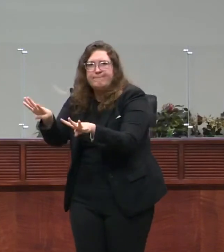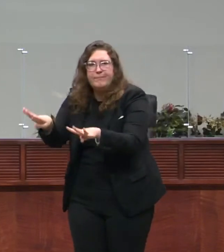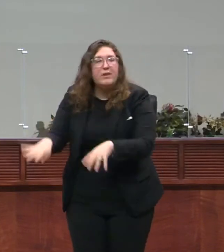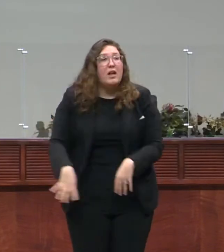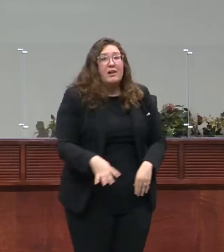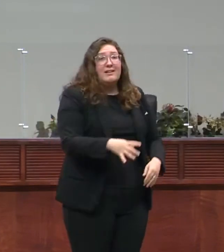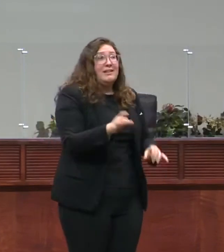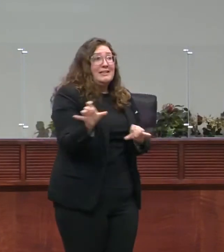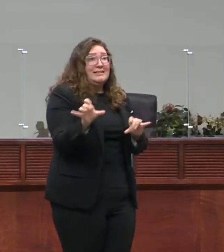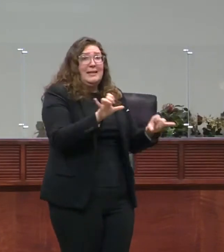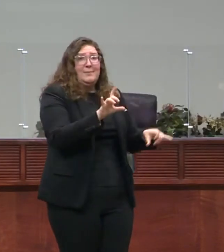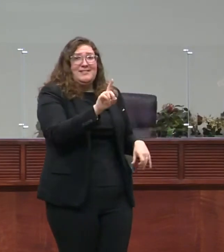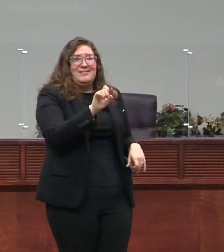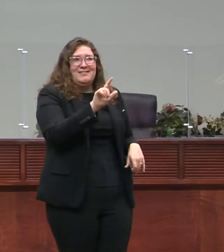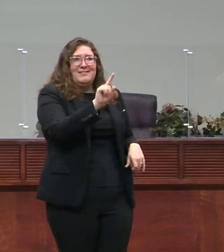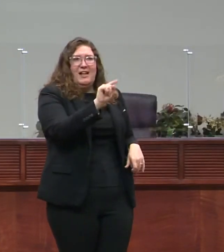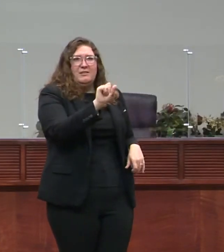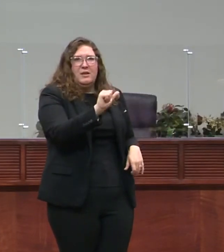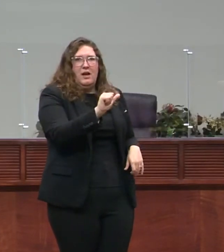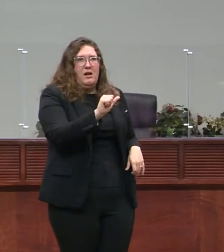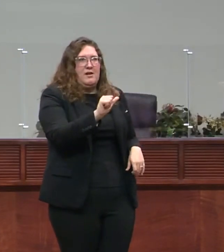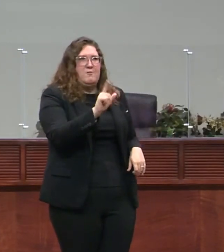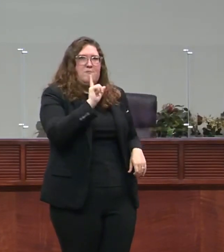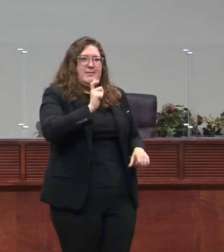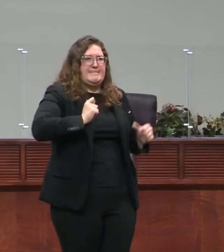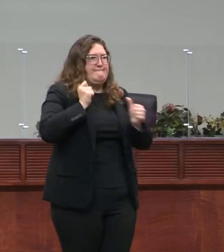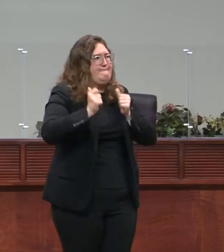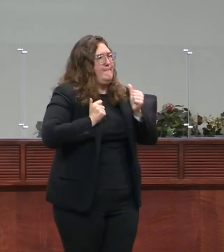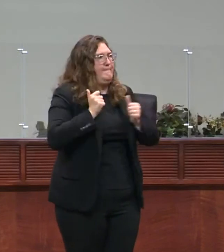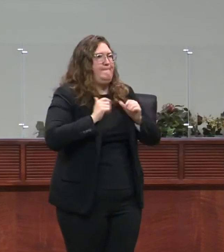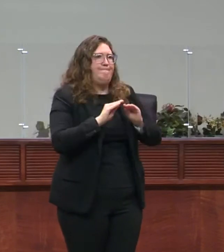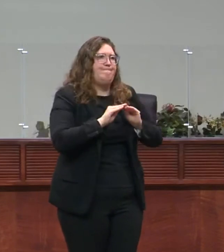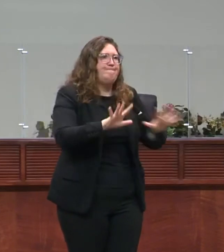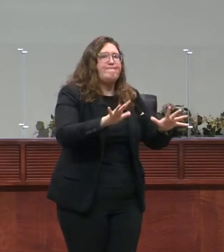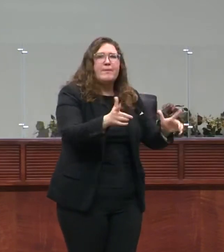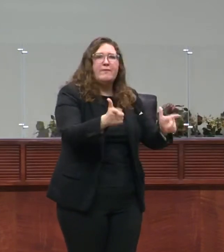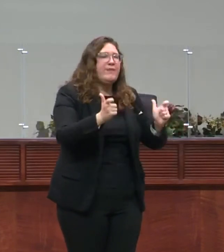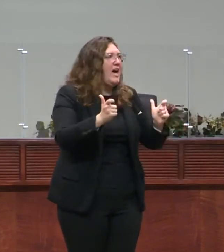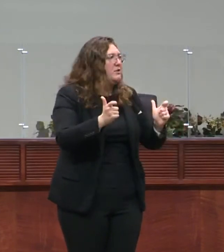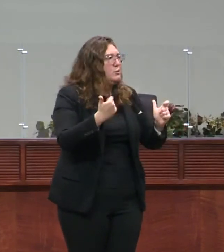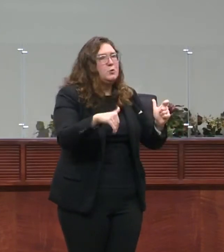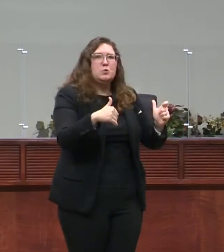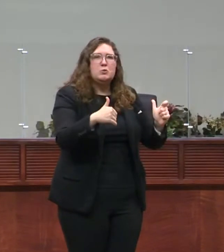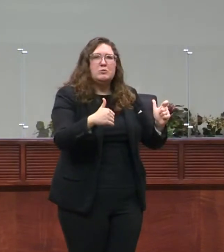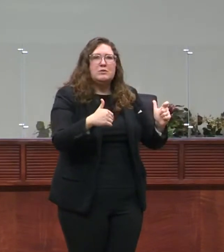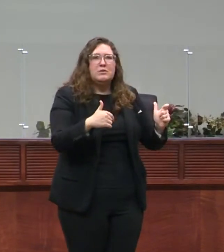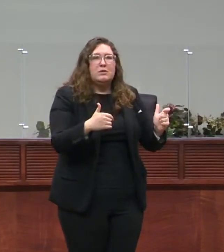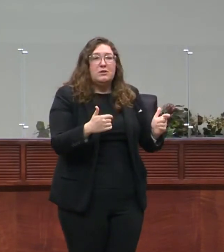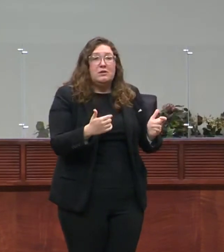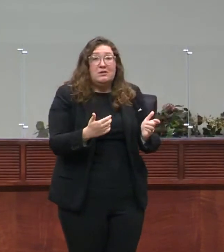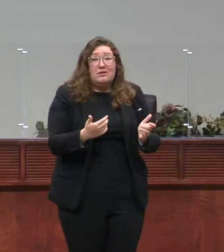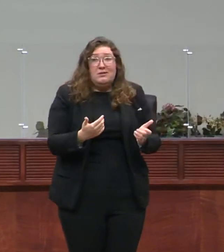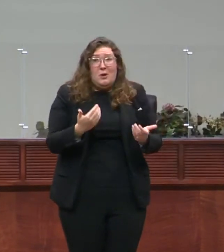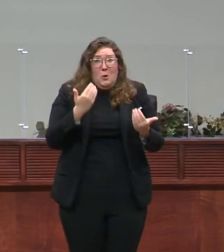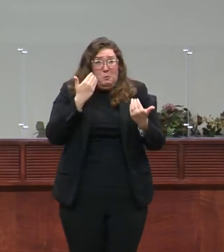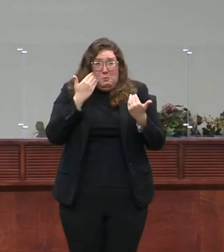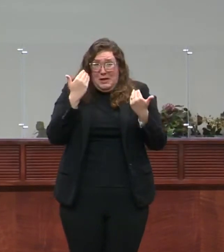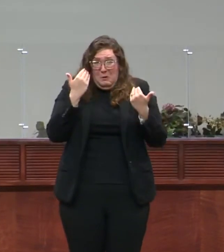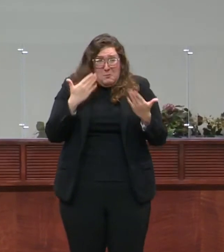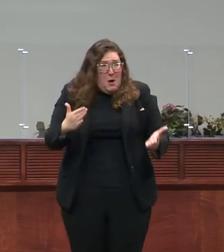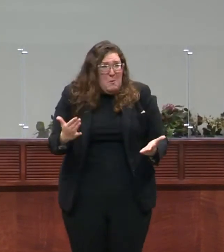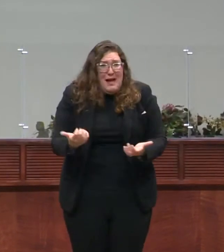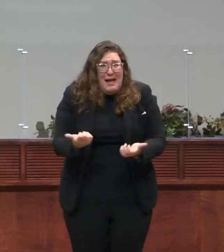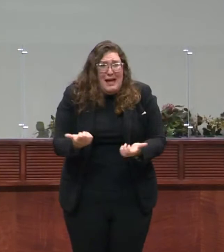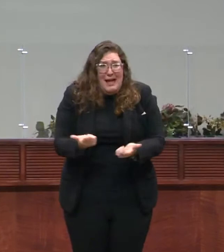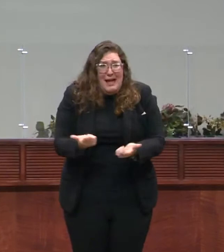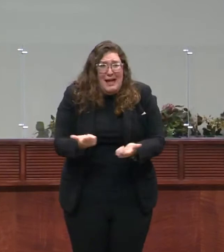more aggressive in terms of the rate of transmission, we don't know what we don't know. So it's